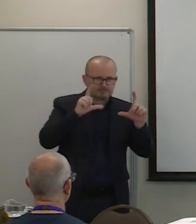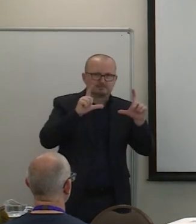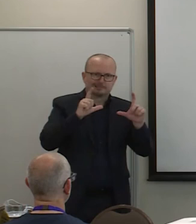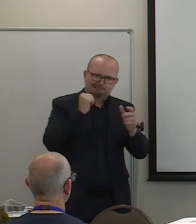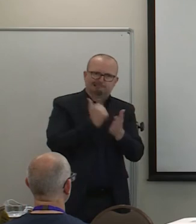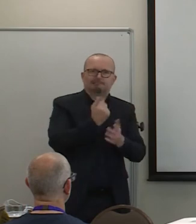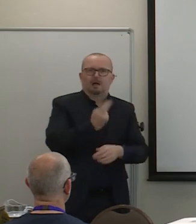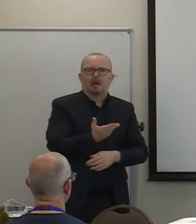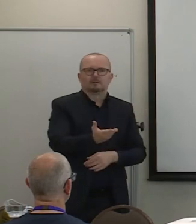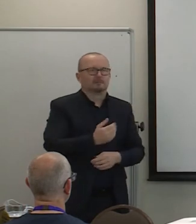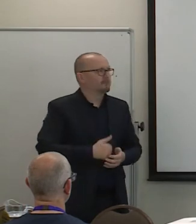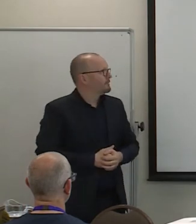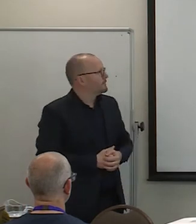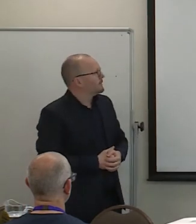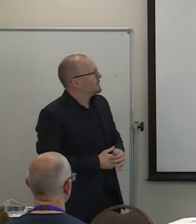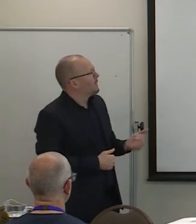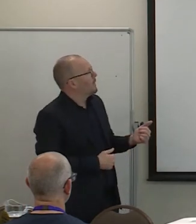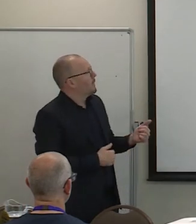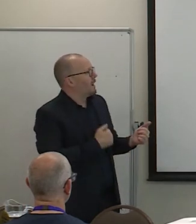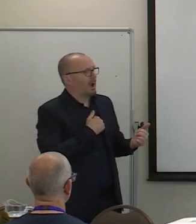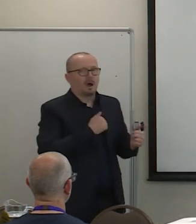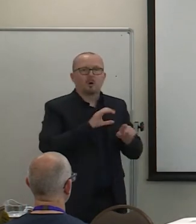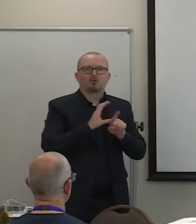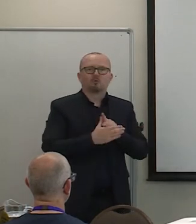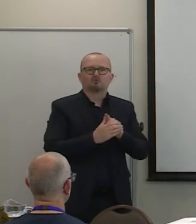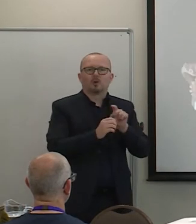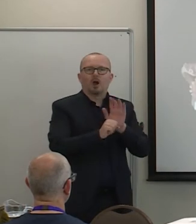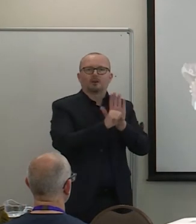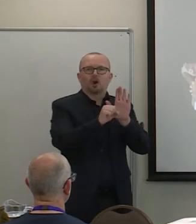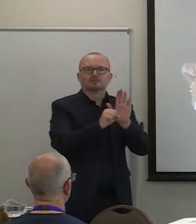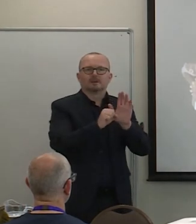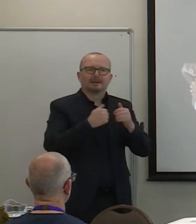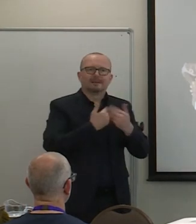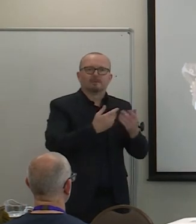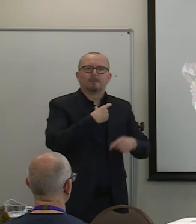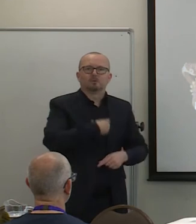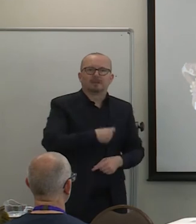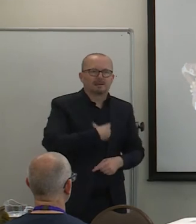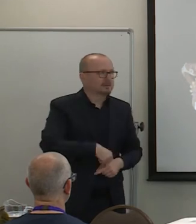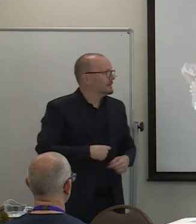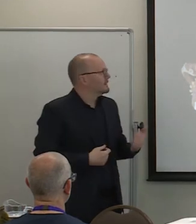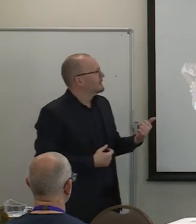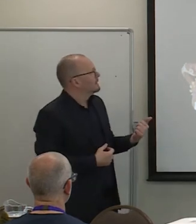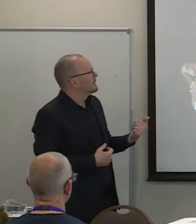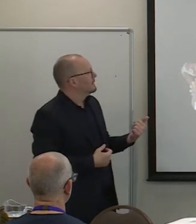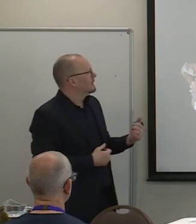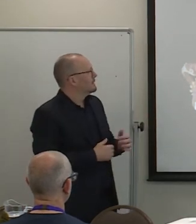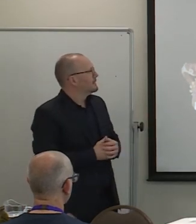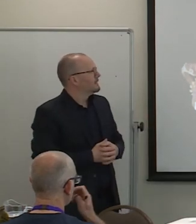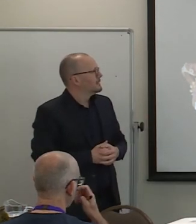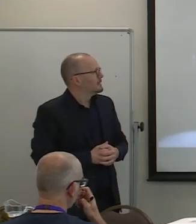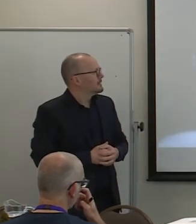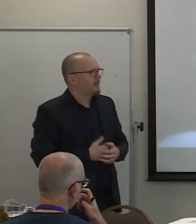I want to take our cultural icons and give them a sense of personality, our natural science specimens, and make them come to life.